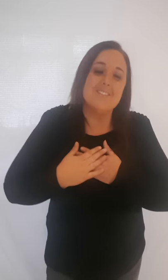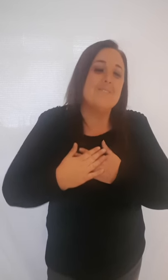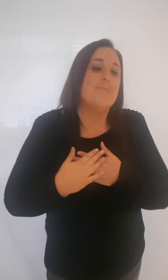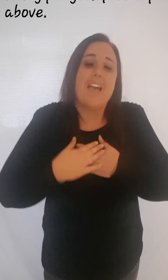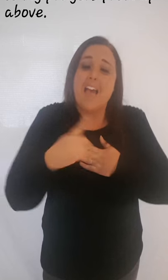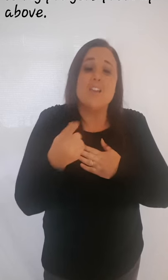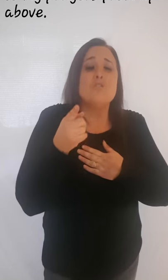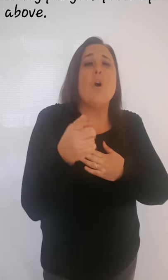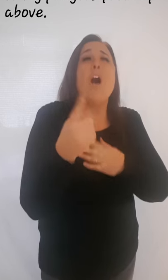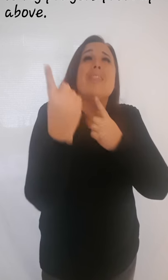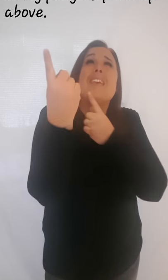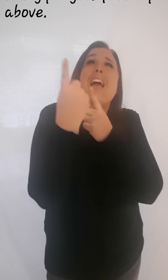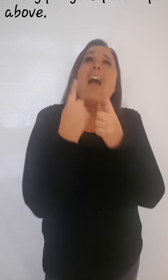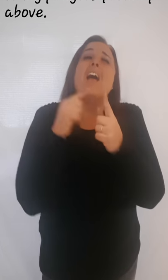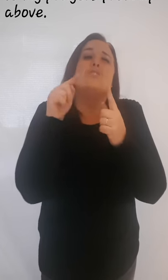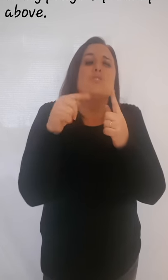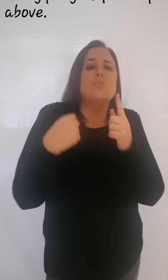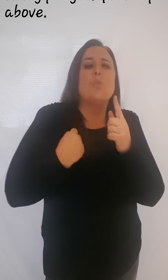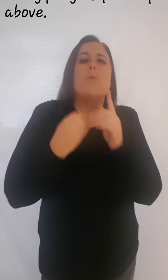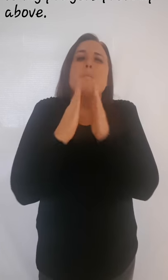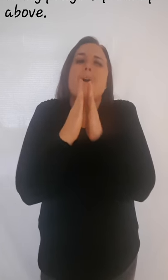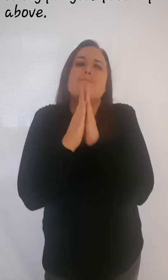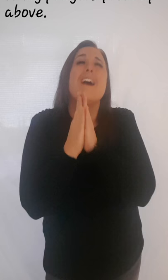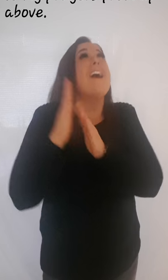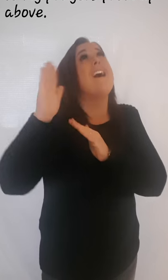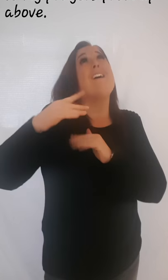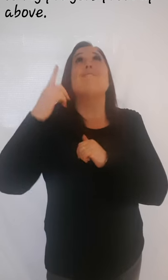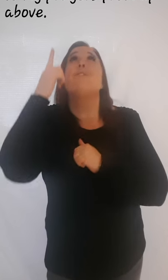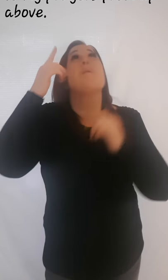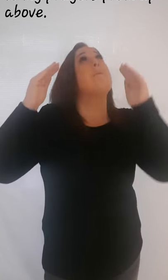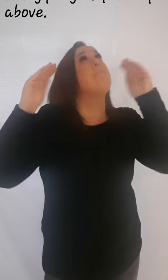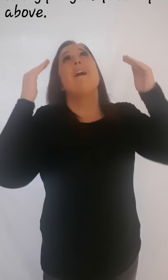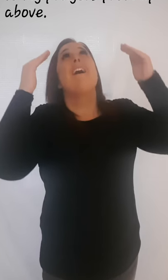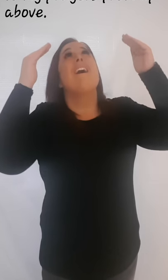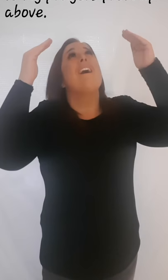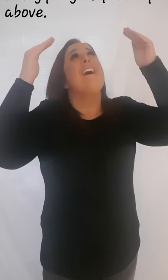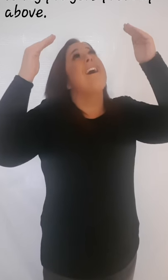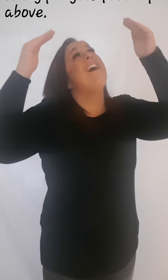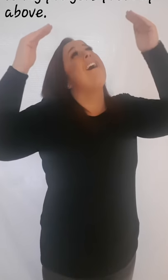And you're the answer to my prayers, my mother-in-law.